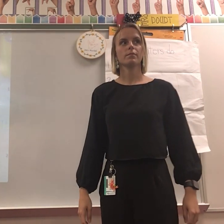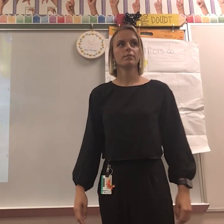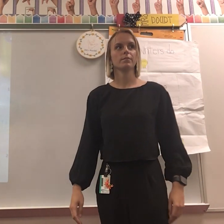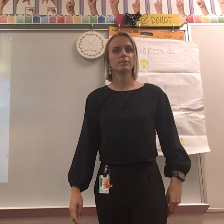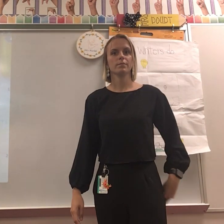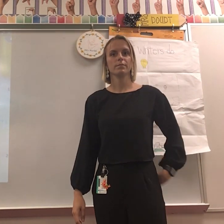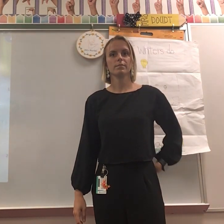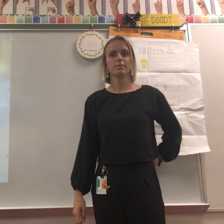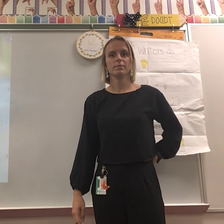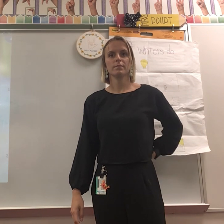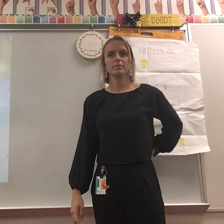Oh.